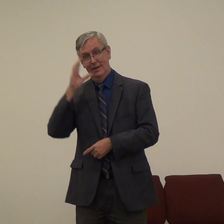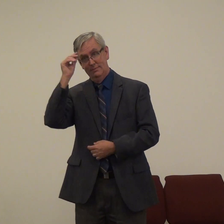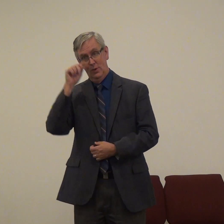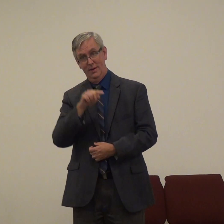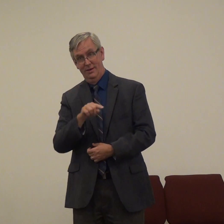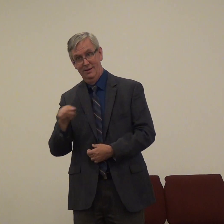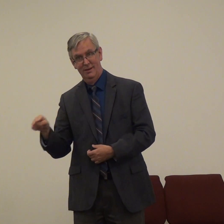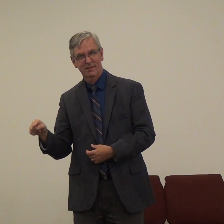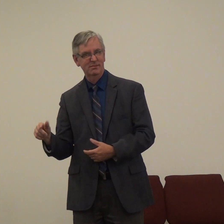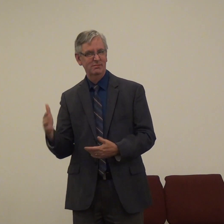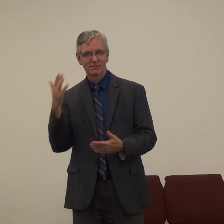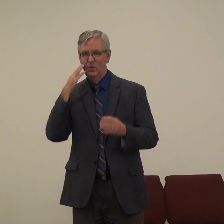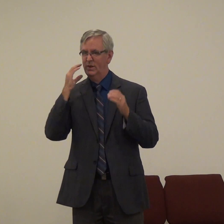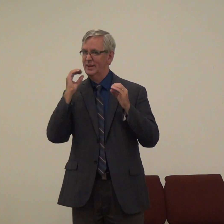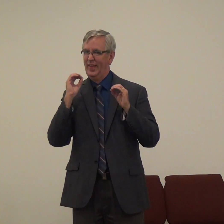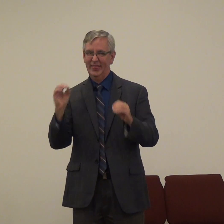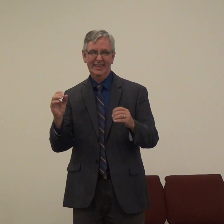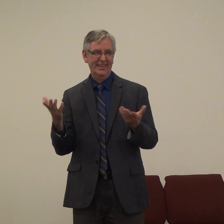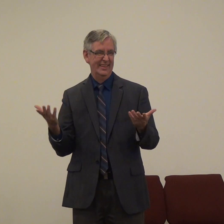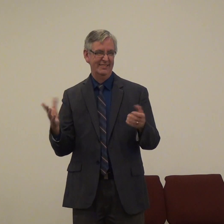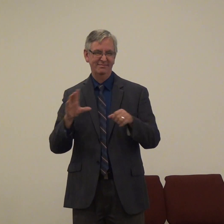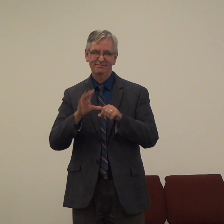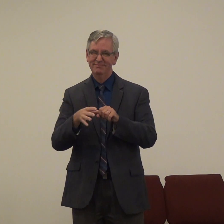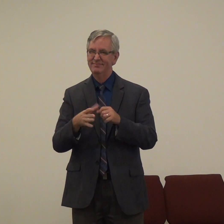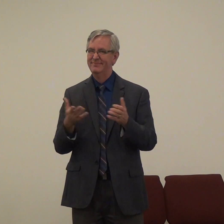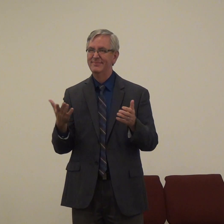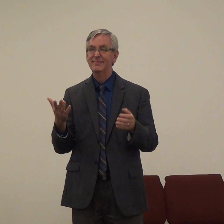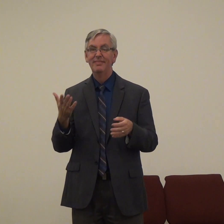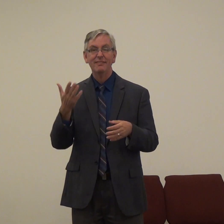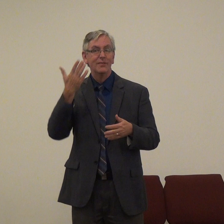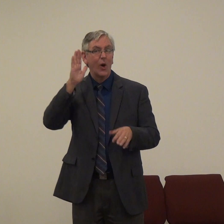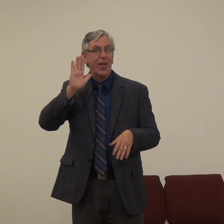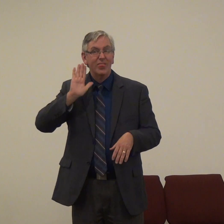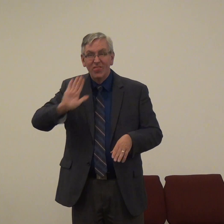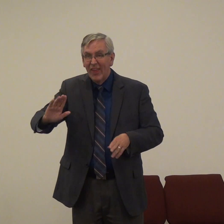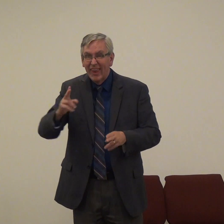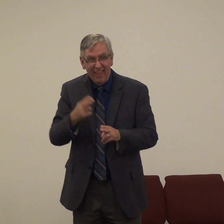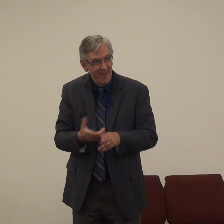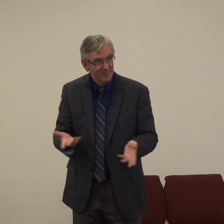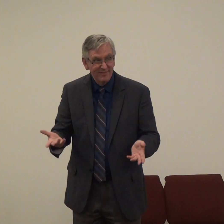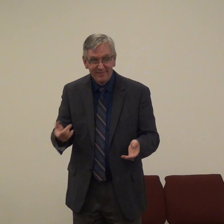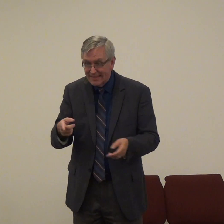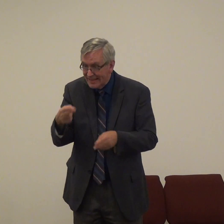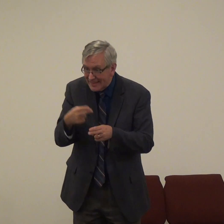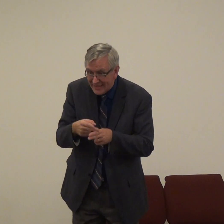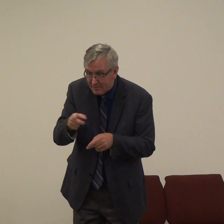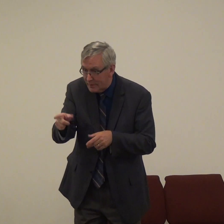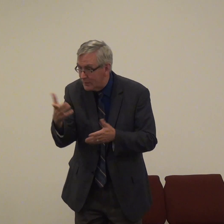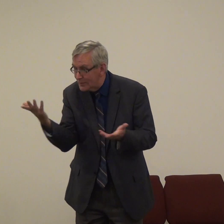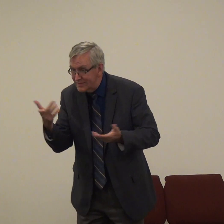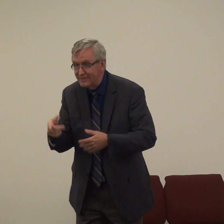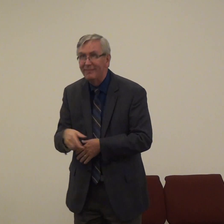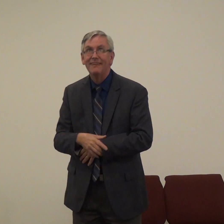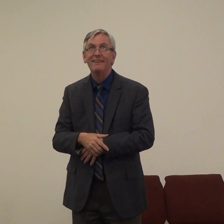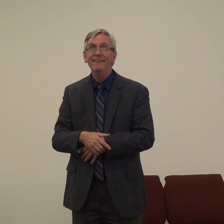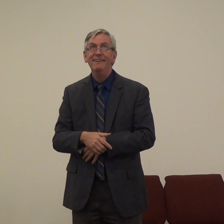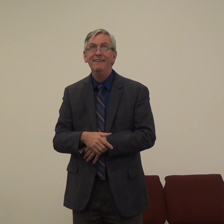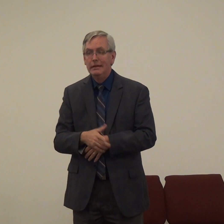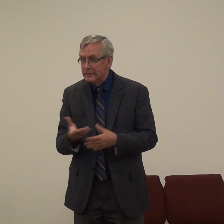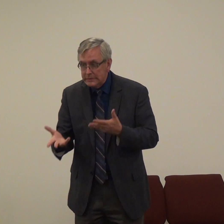had left. The other 3 boys did not know anything. They did not know their own names.